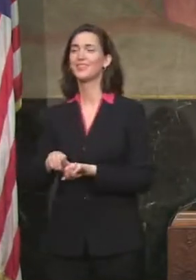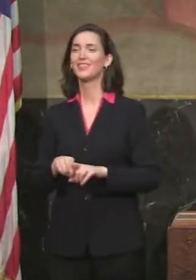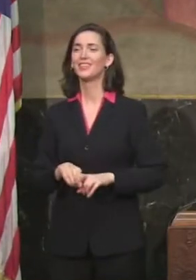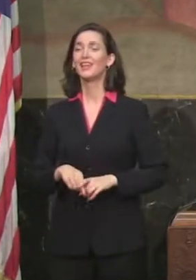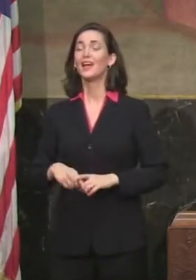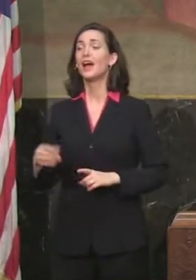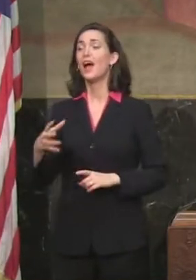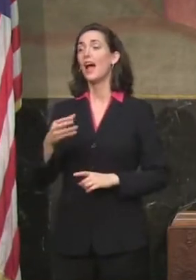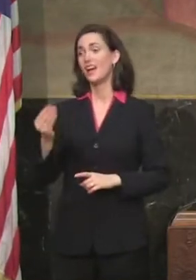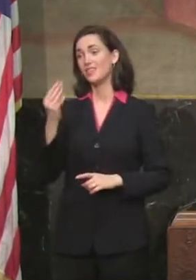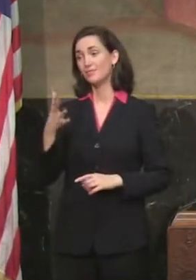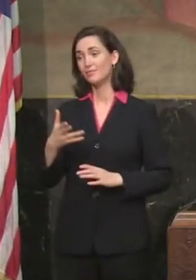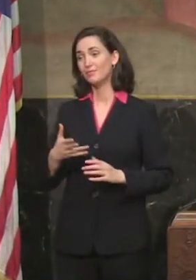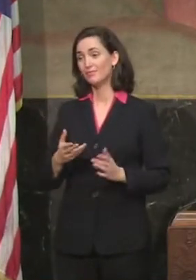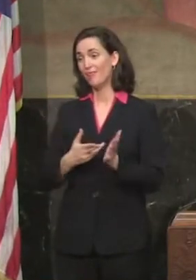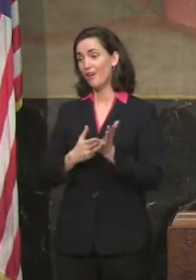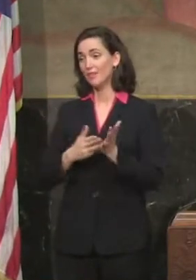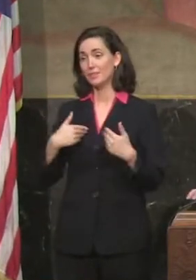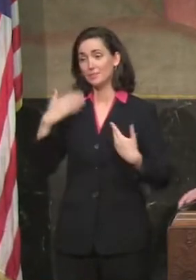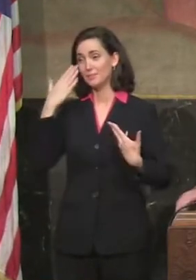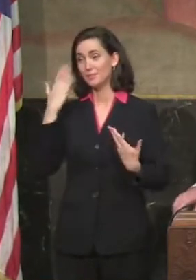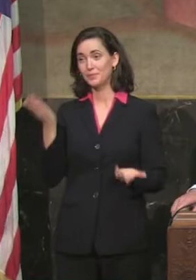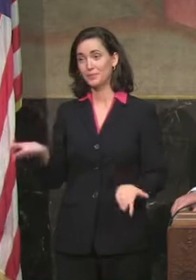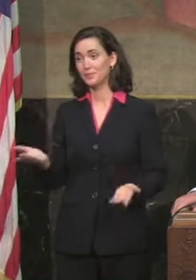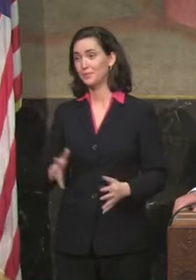And I truly don't know.